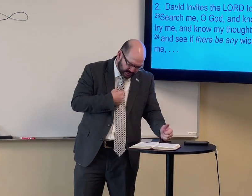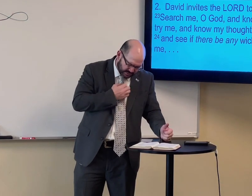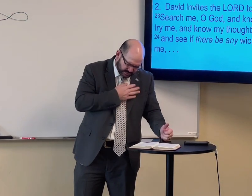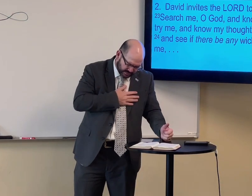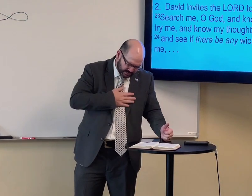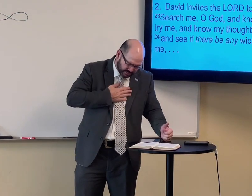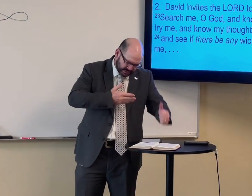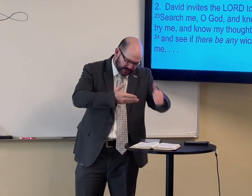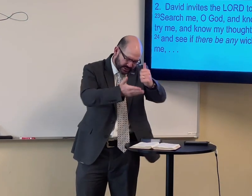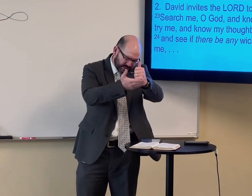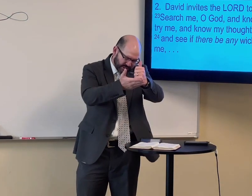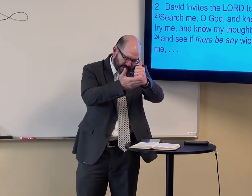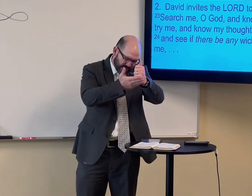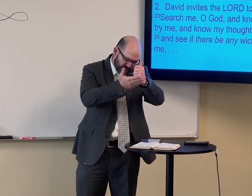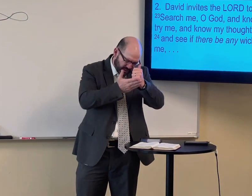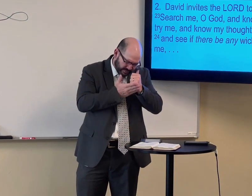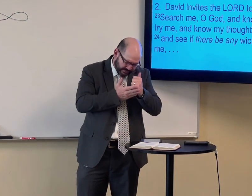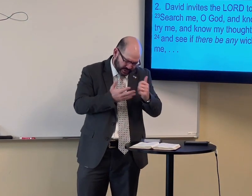thoughts. Please help me.